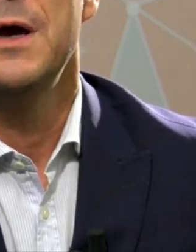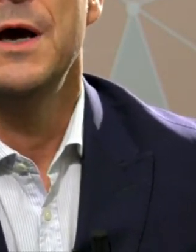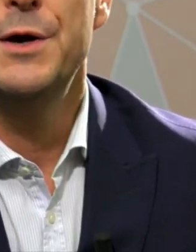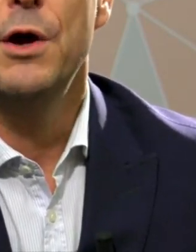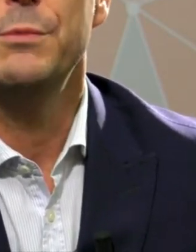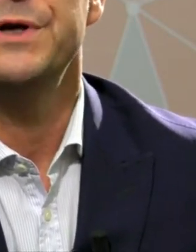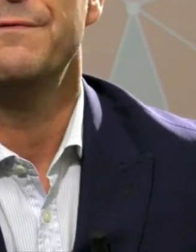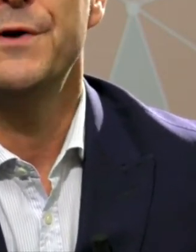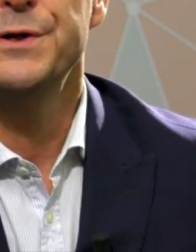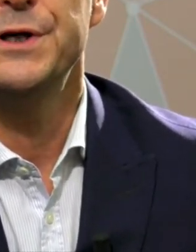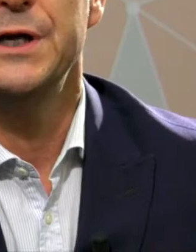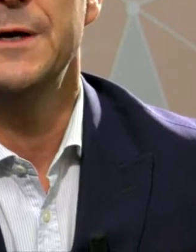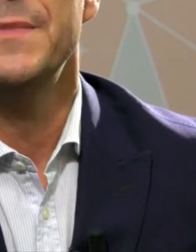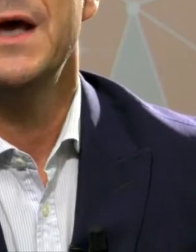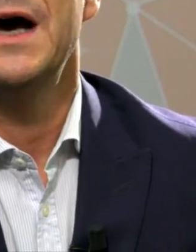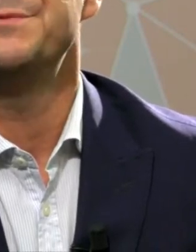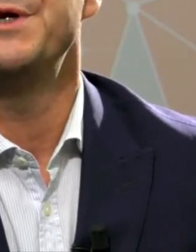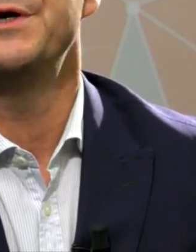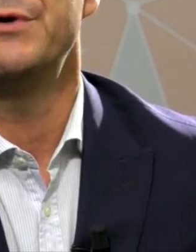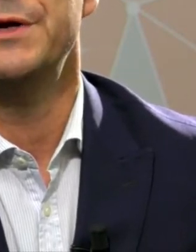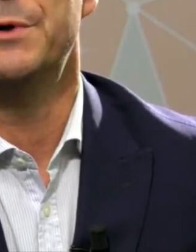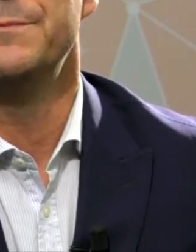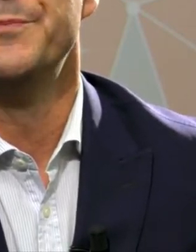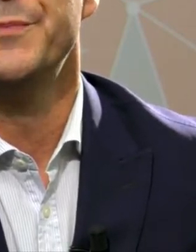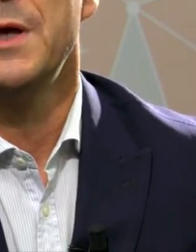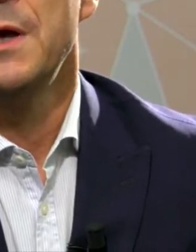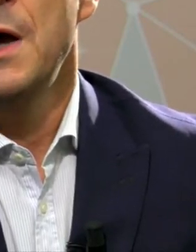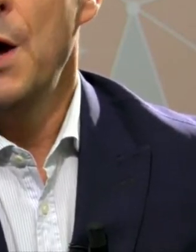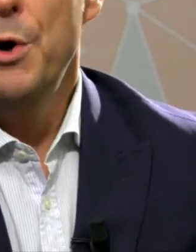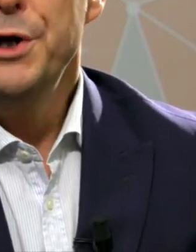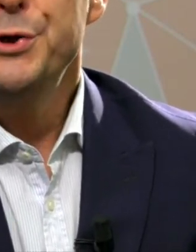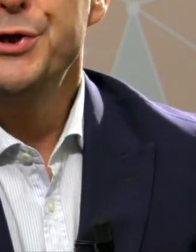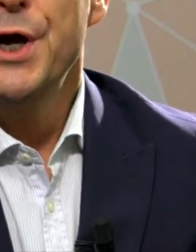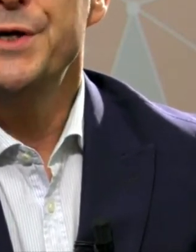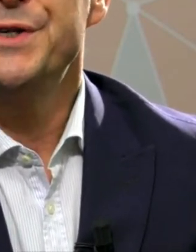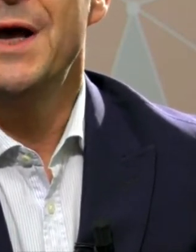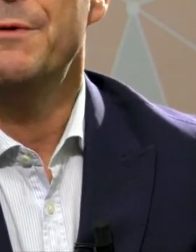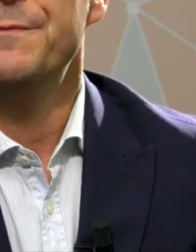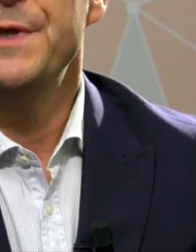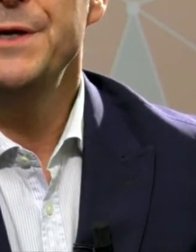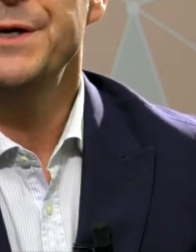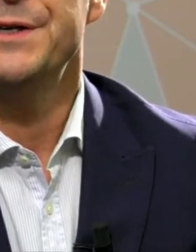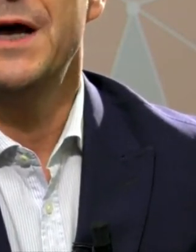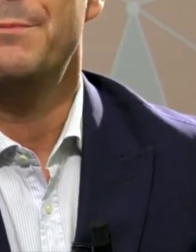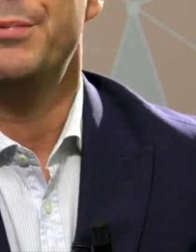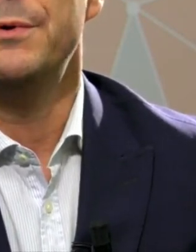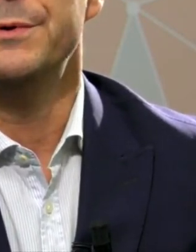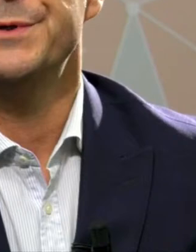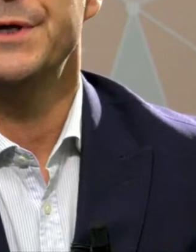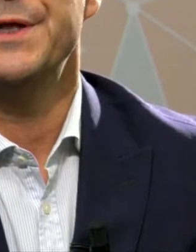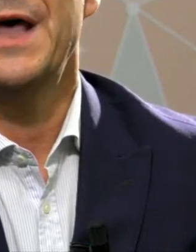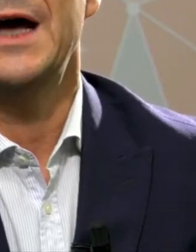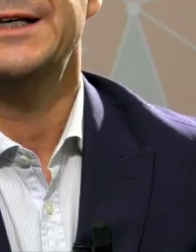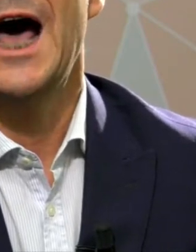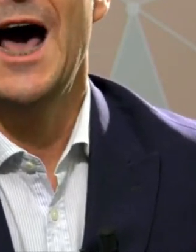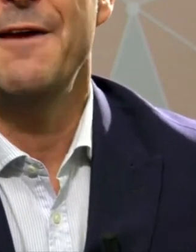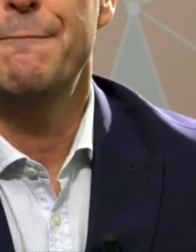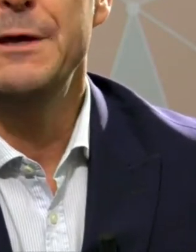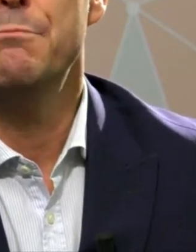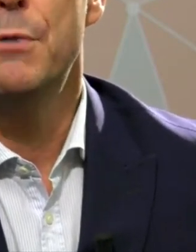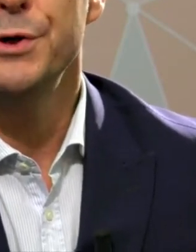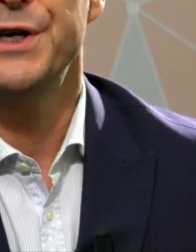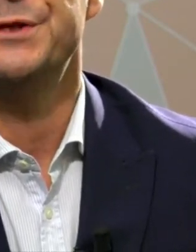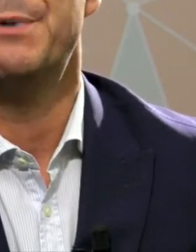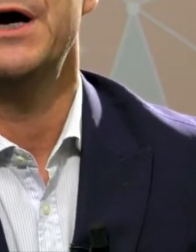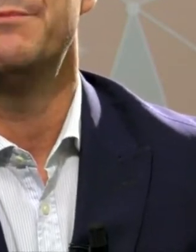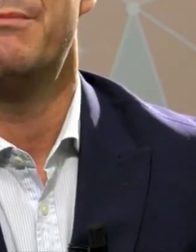overcome enormous adversity, has been incredible. I wanted to share some of these examples that I've